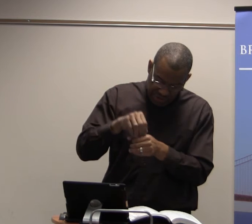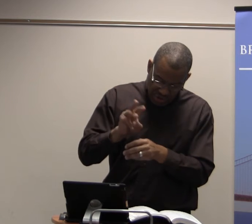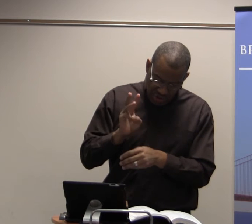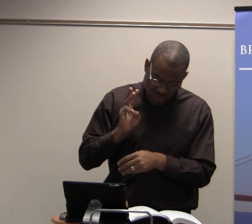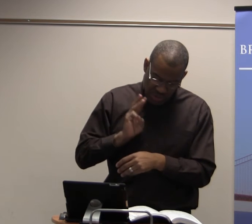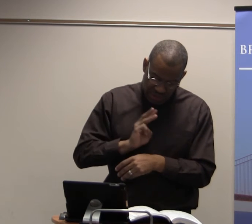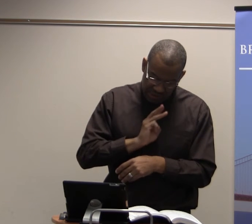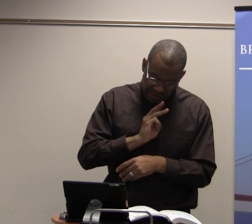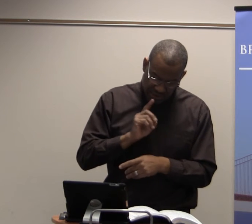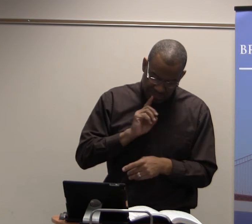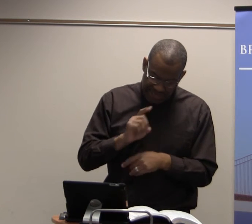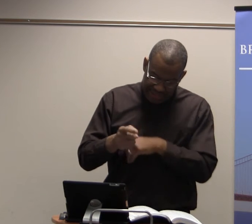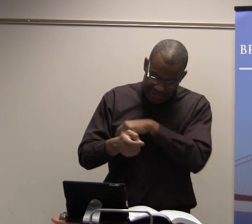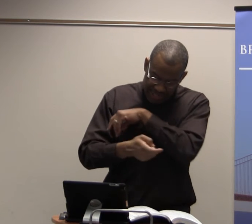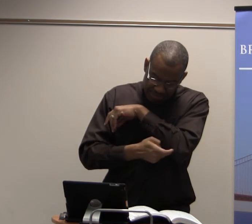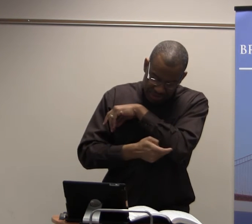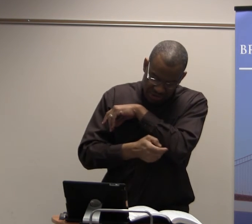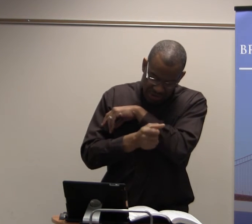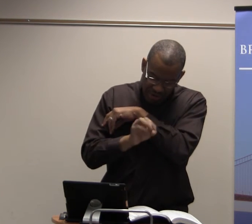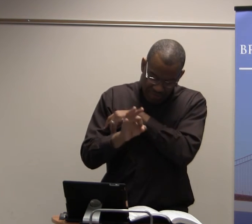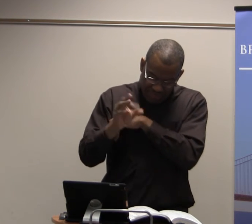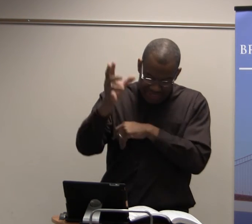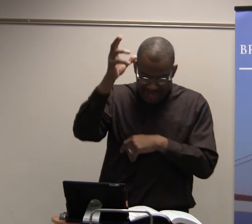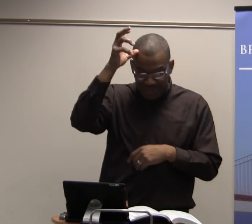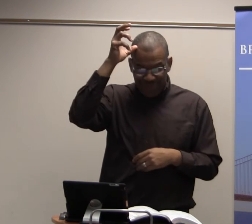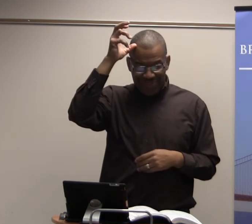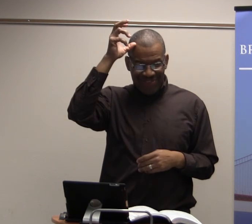into the villages, via tempest of the devils.